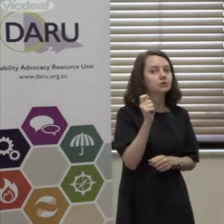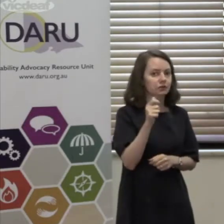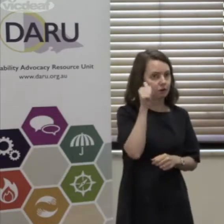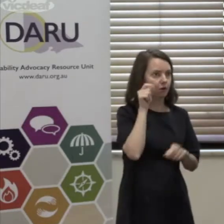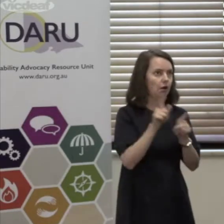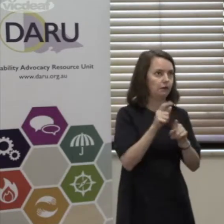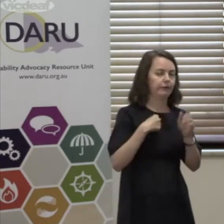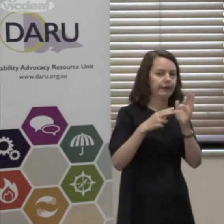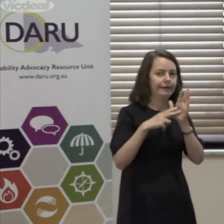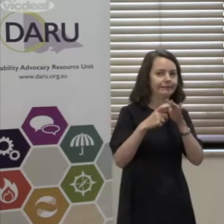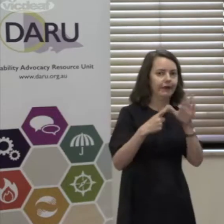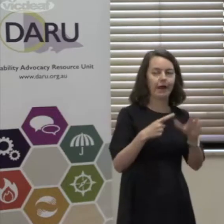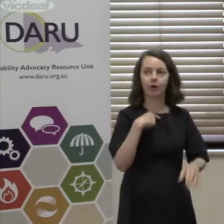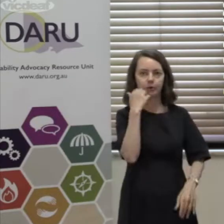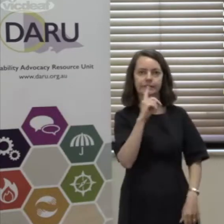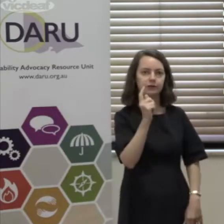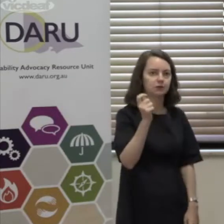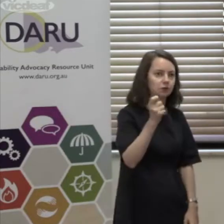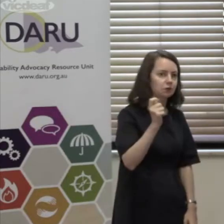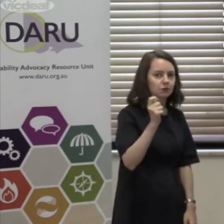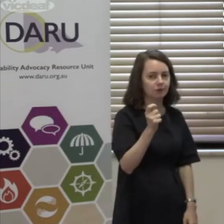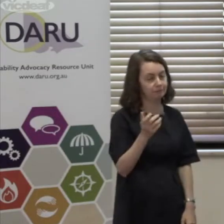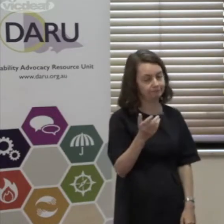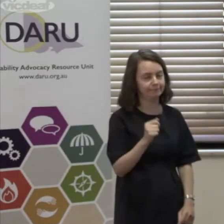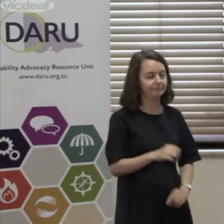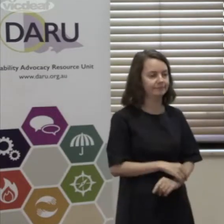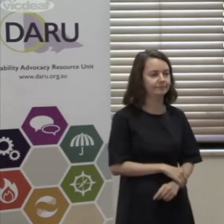with our imminence. It's imminent.